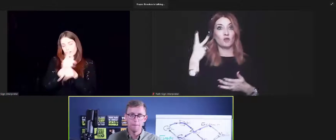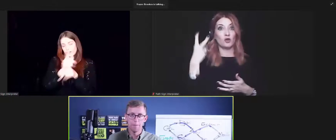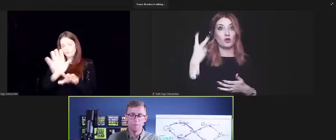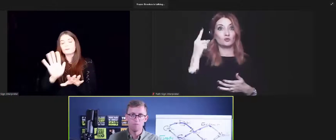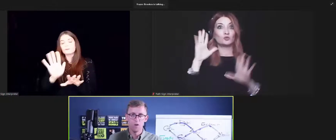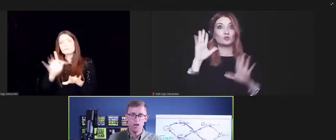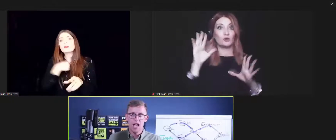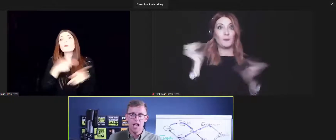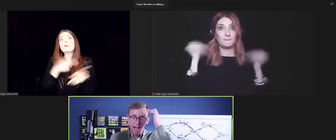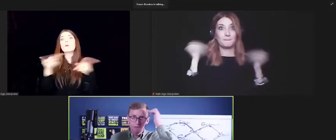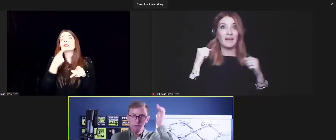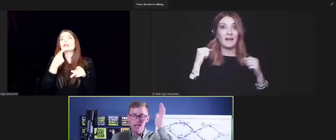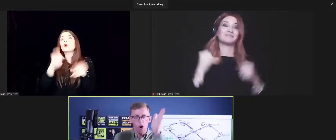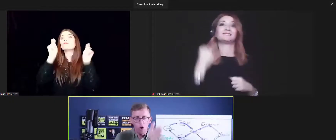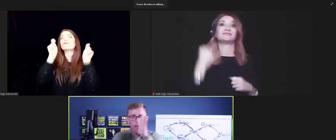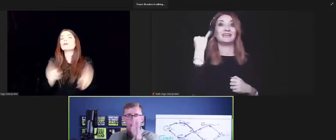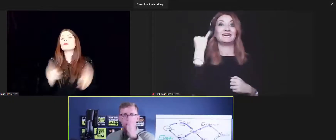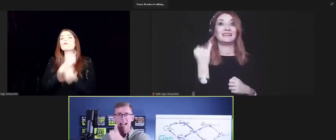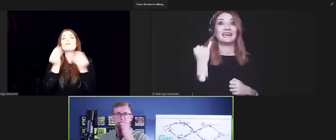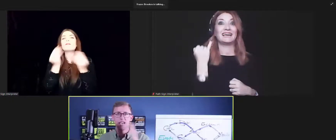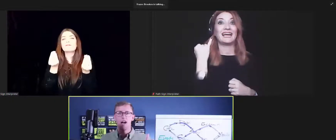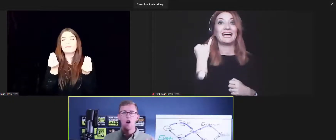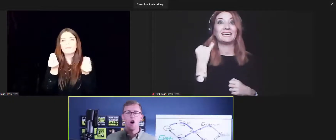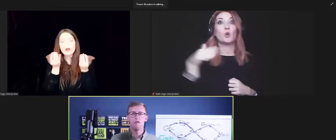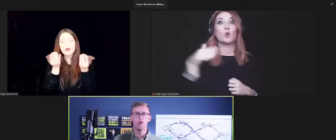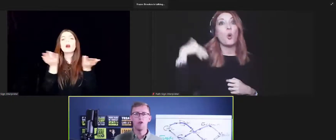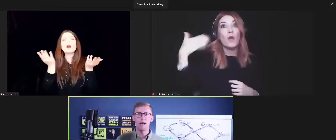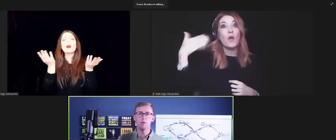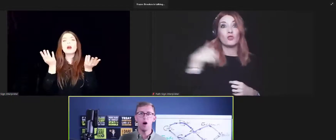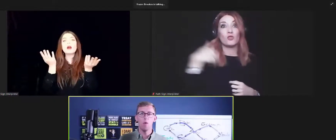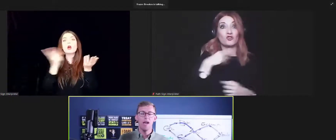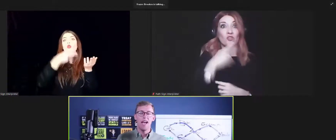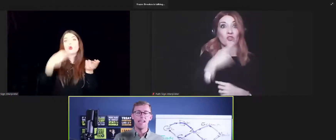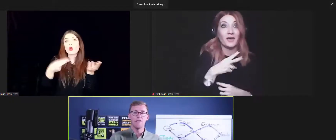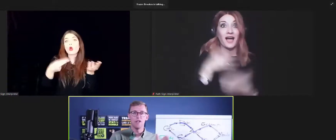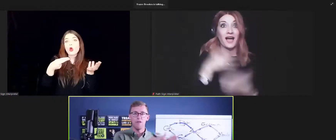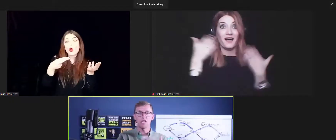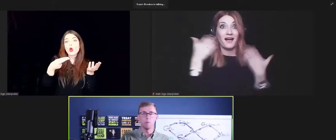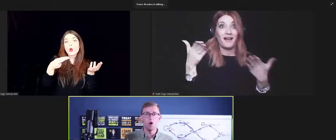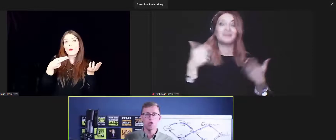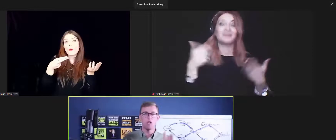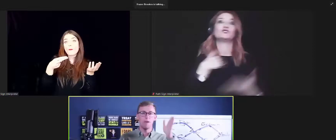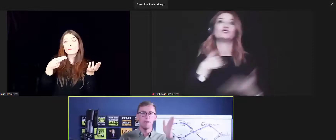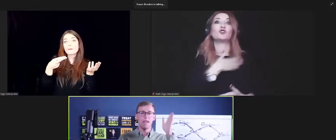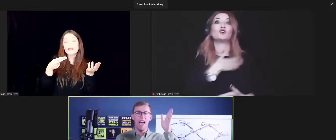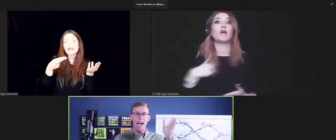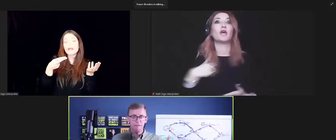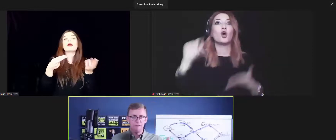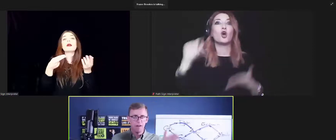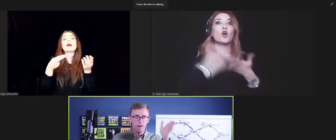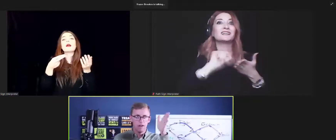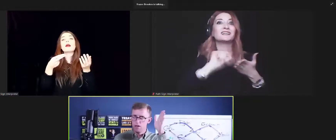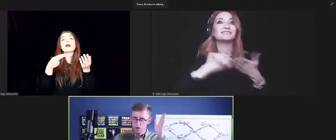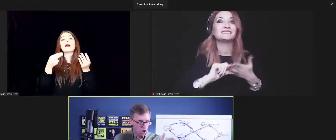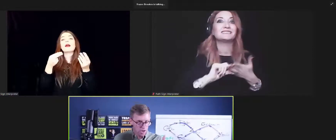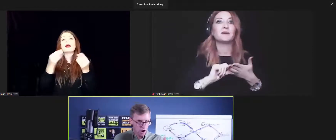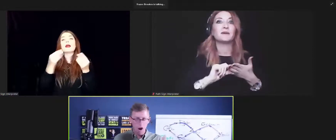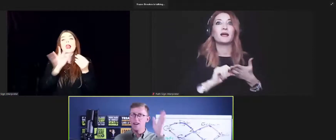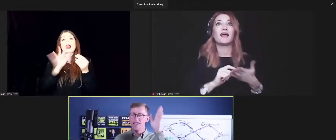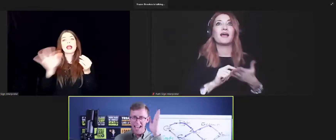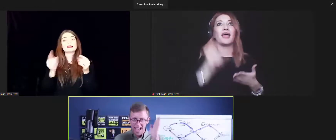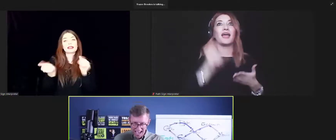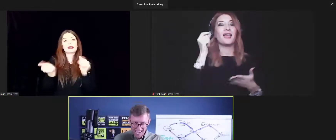name. Every other letter of your name. So again, if it's Frazer Brookes, it'll be F, not